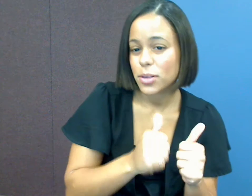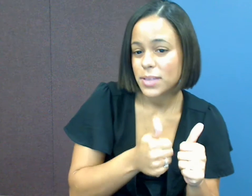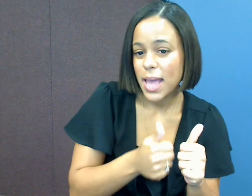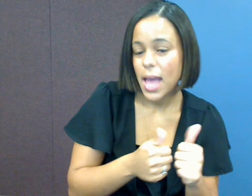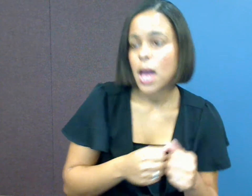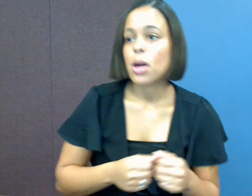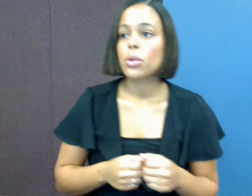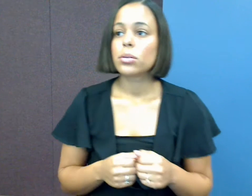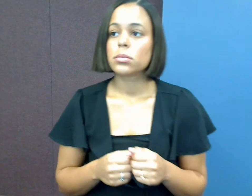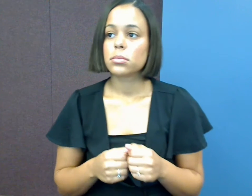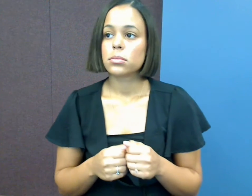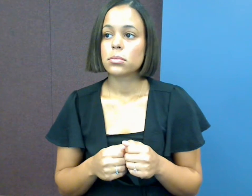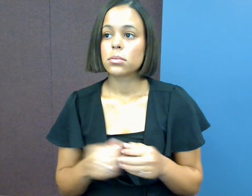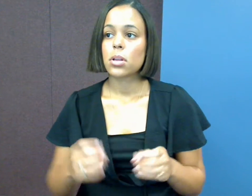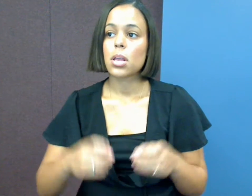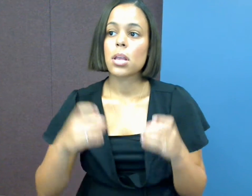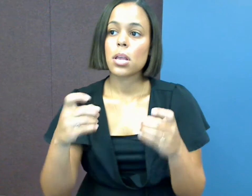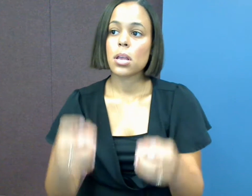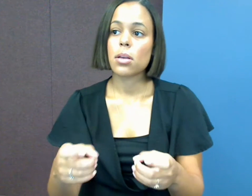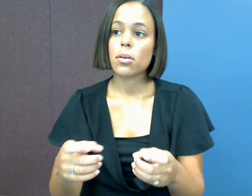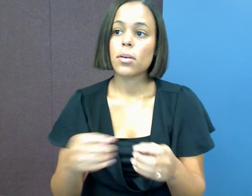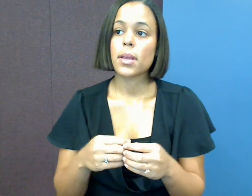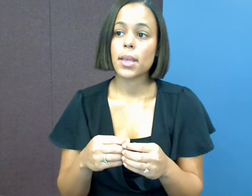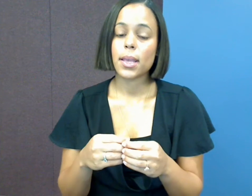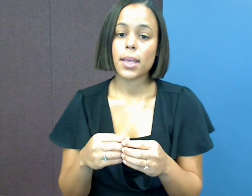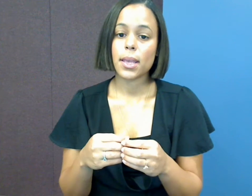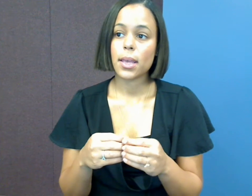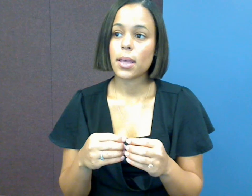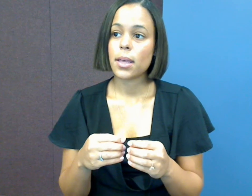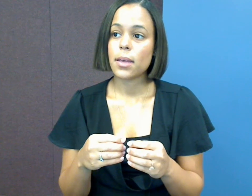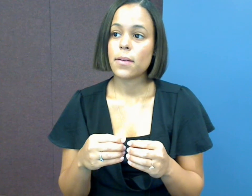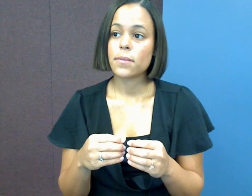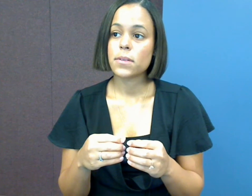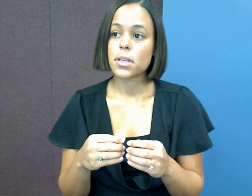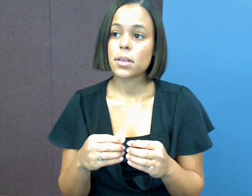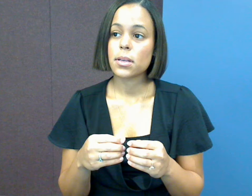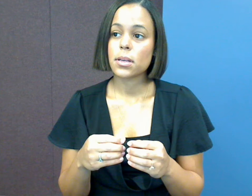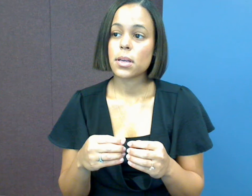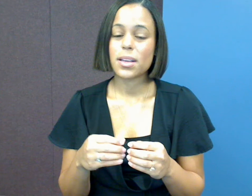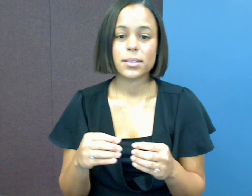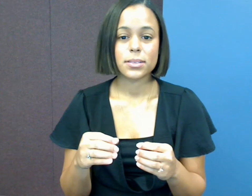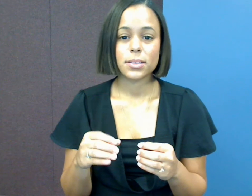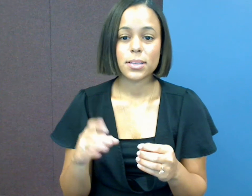return, and the individual is listed as a dependent. If the parent